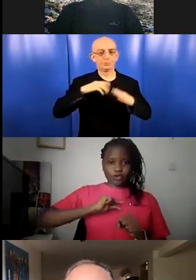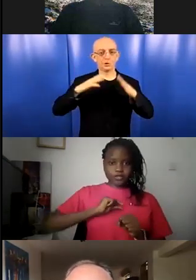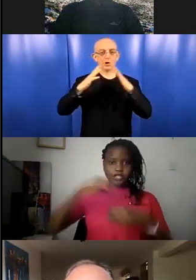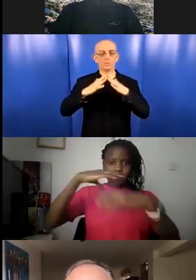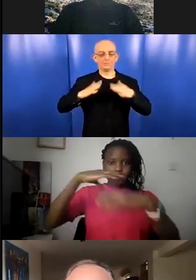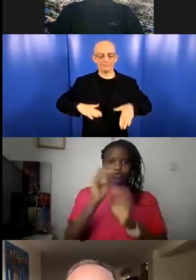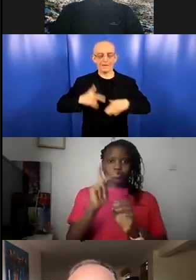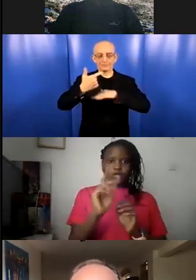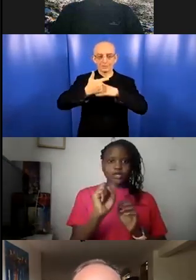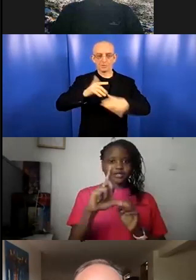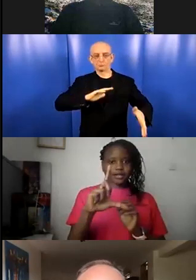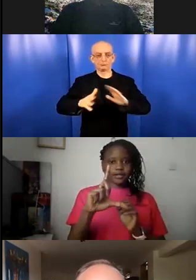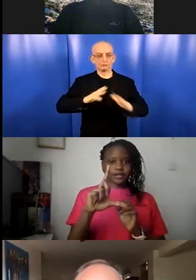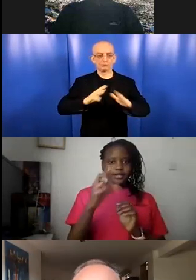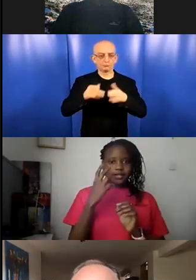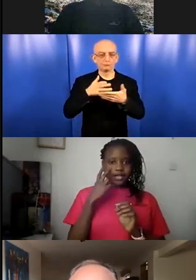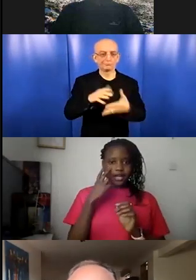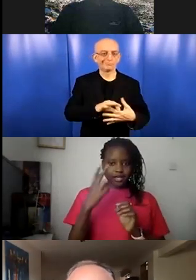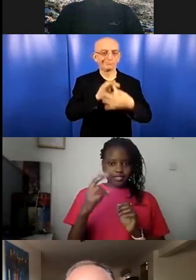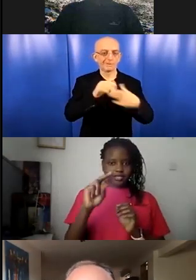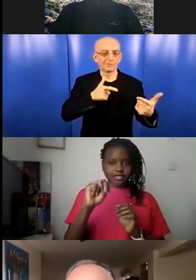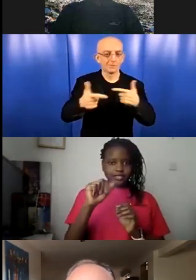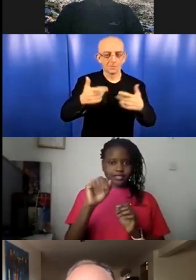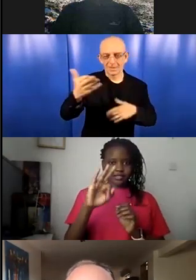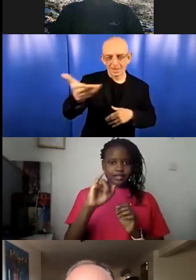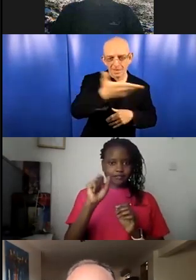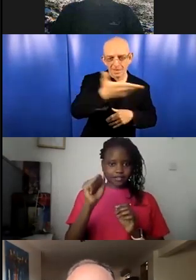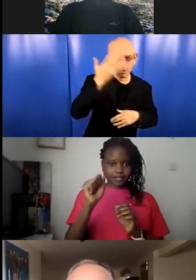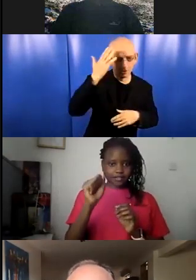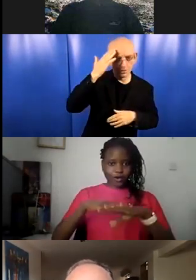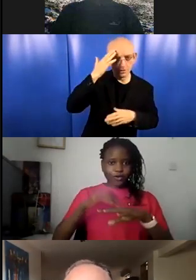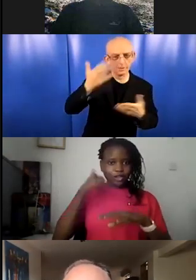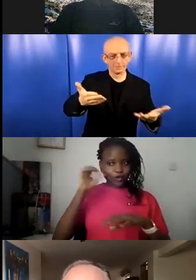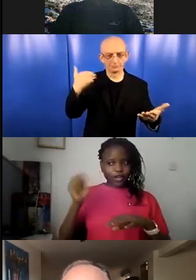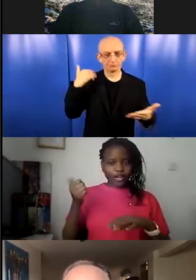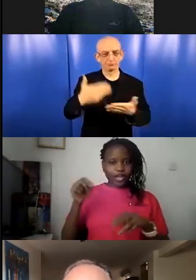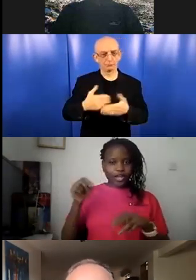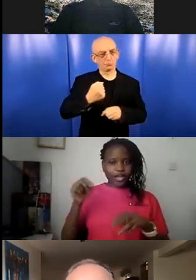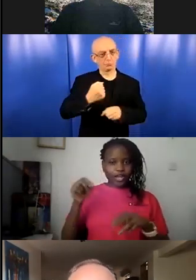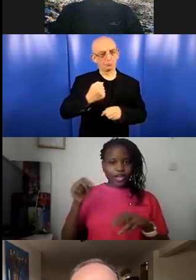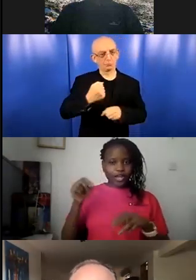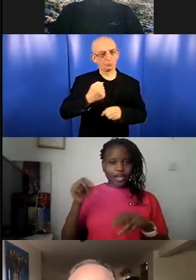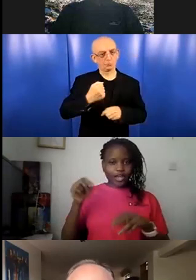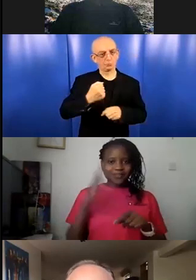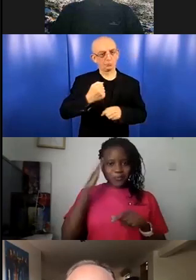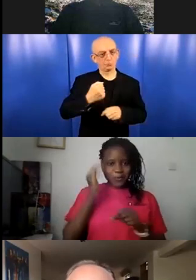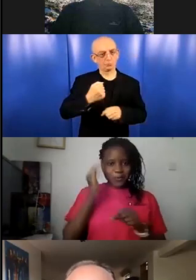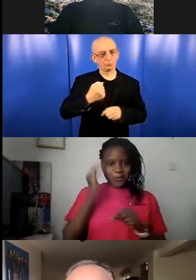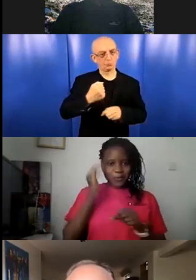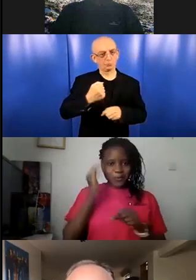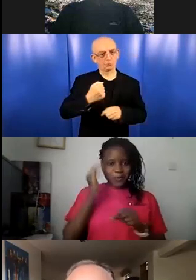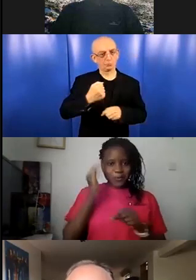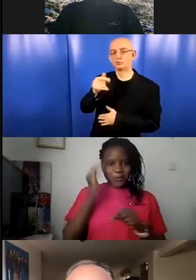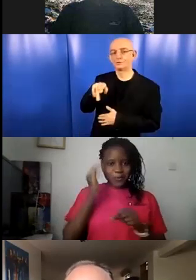KSL. I see Nafisa on the call, and I see others too who are very intimate with this work and have even contributed lots of